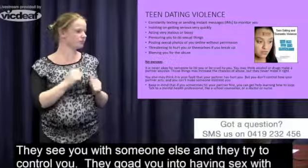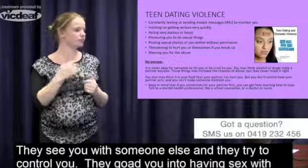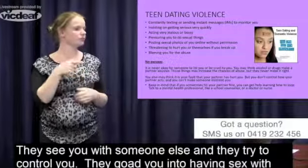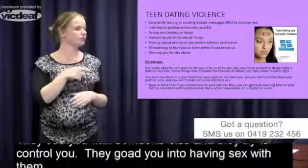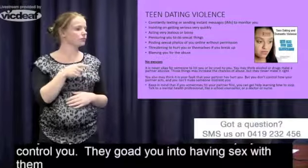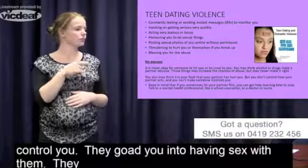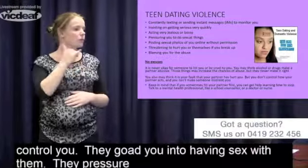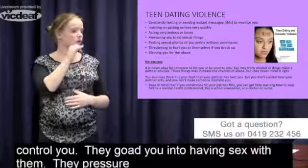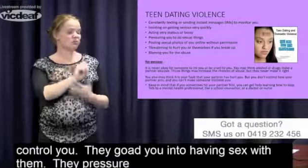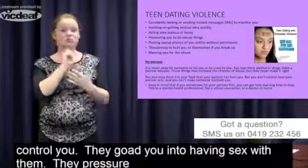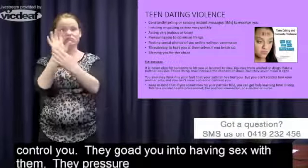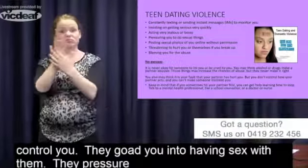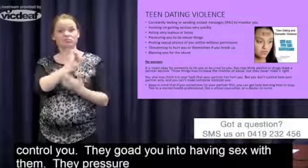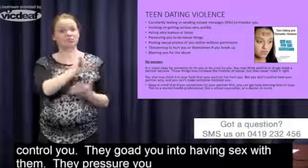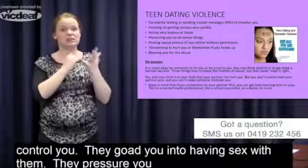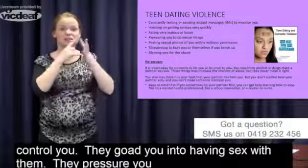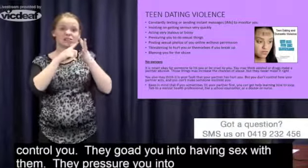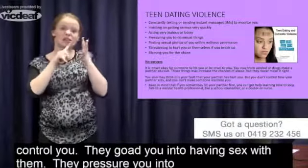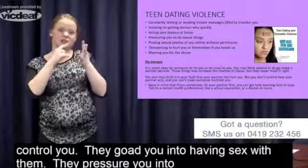into having sex with them.